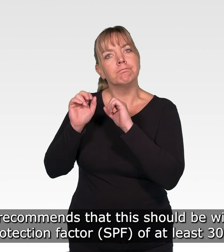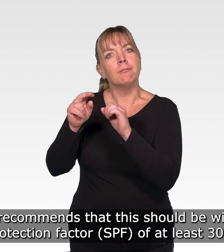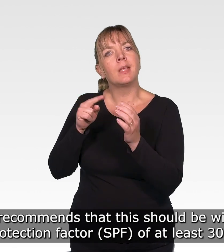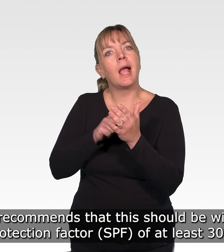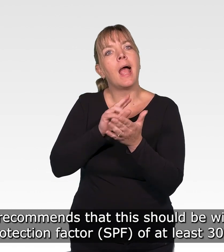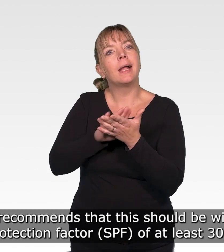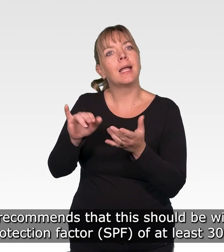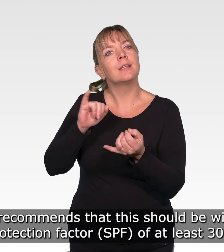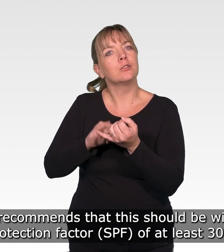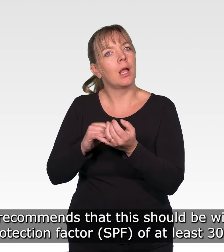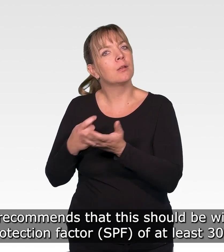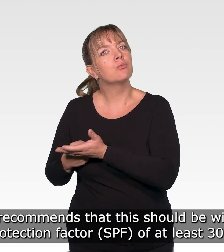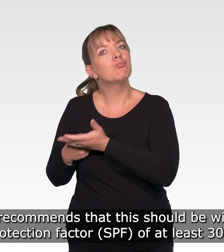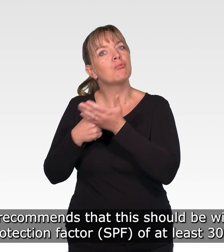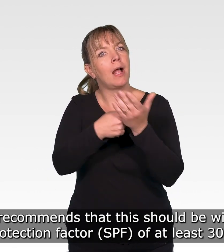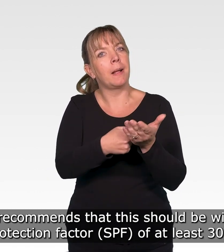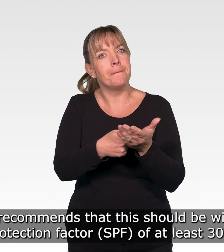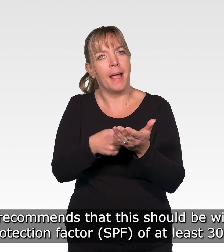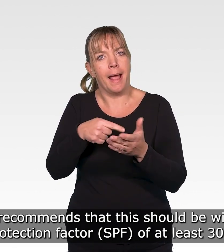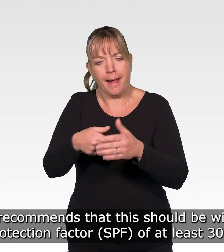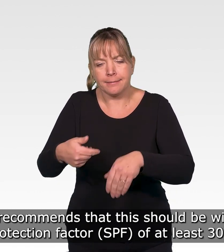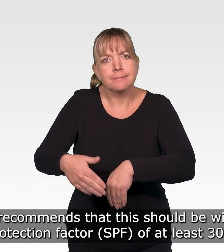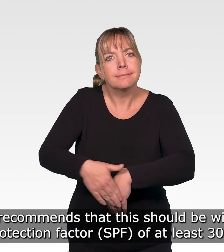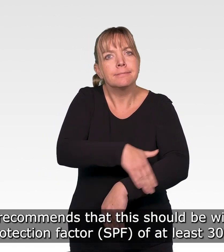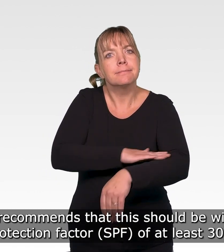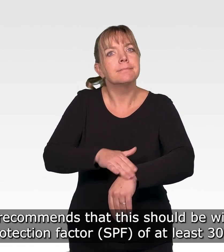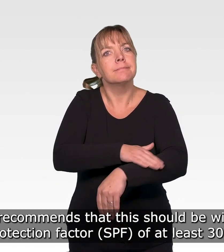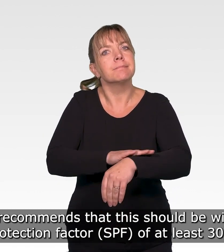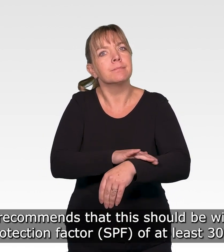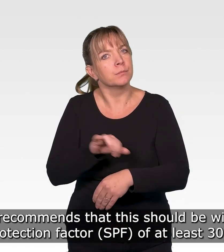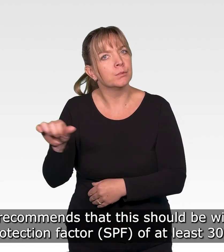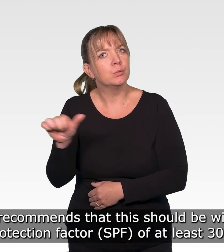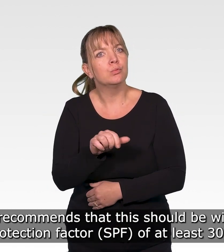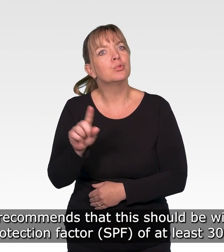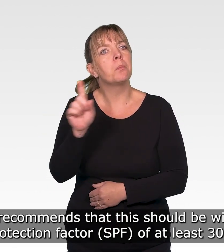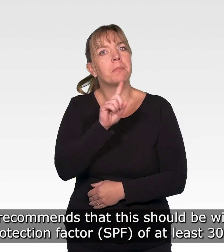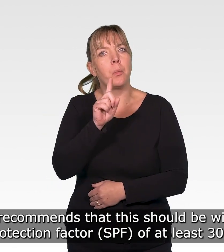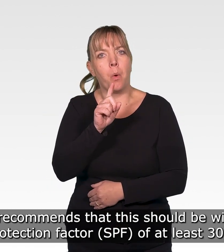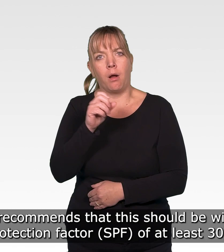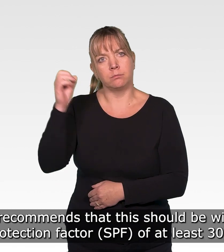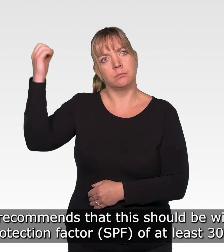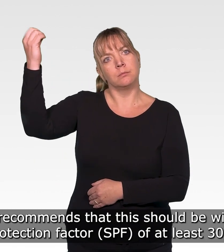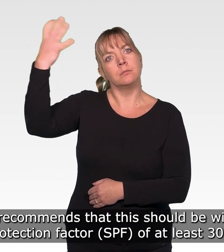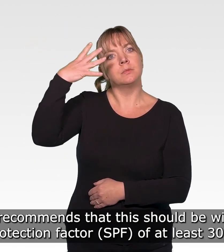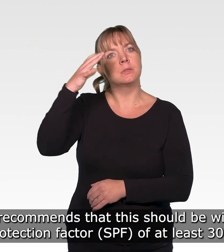The NHS recommends that this should be with a sun protection factor, SPF, of at least 30.